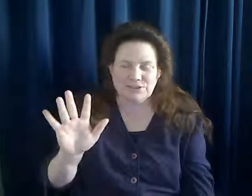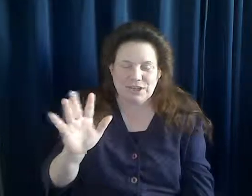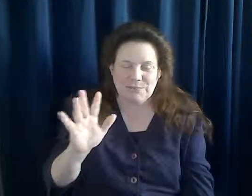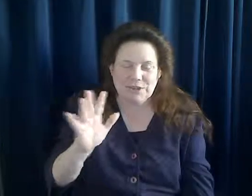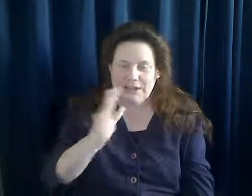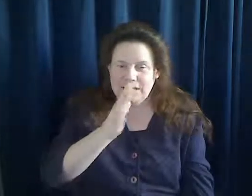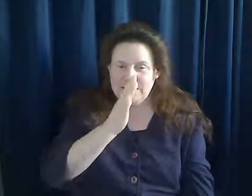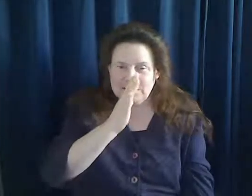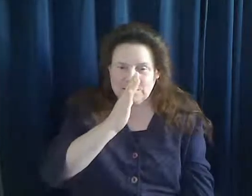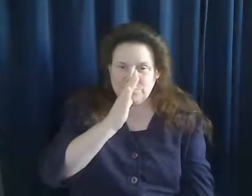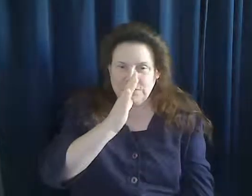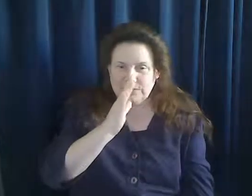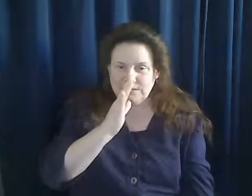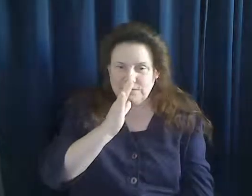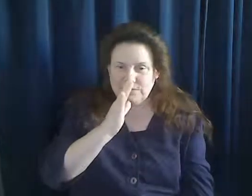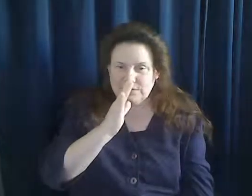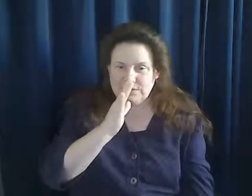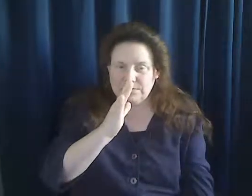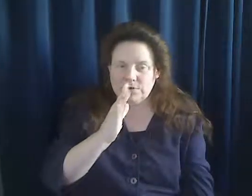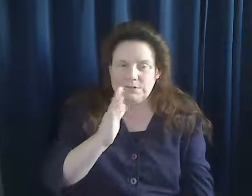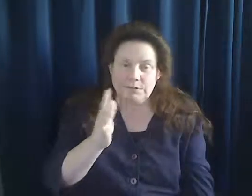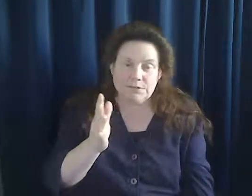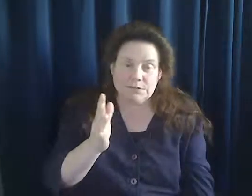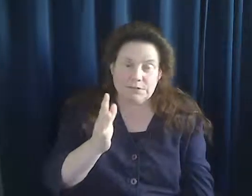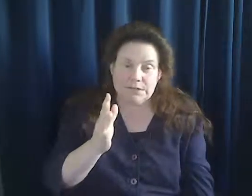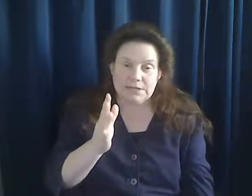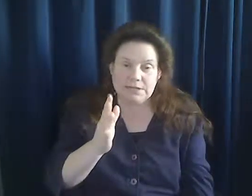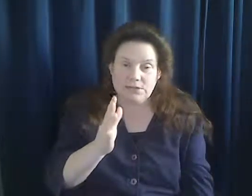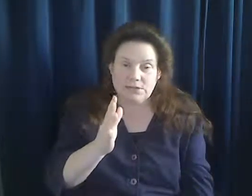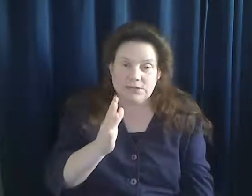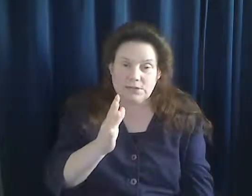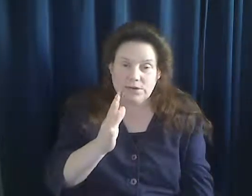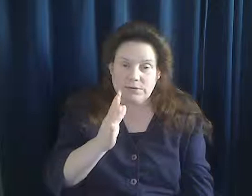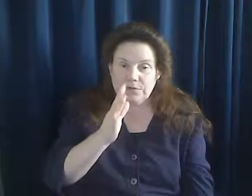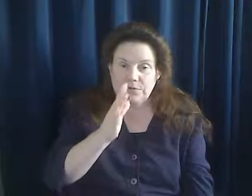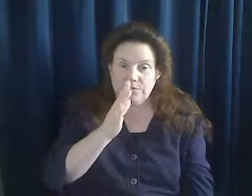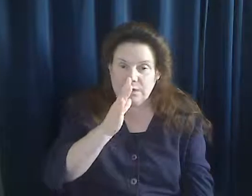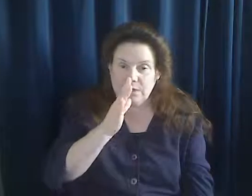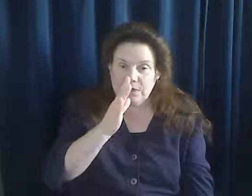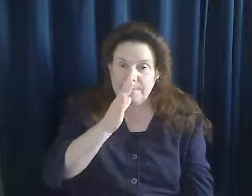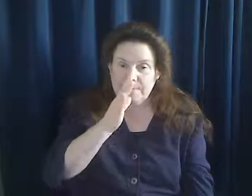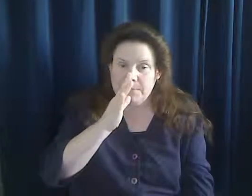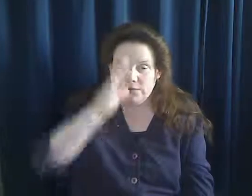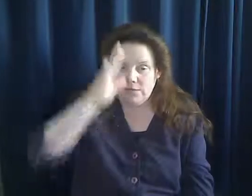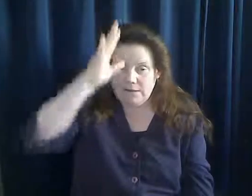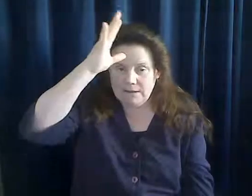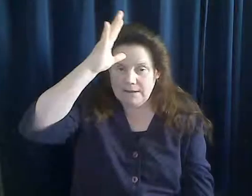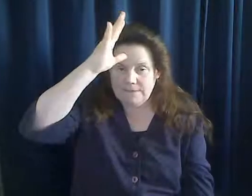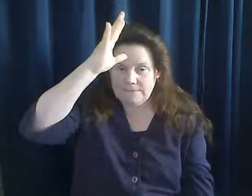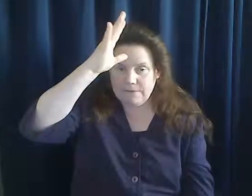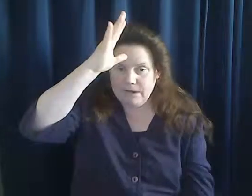shape. It's really in front of your, it's one of those few signs that actually does go in front of your mouth. Mother,